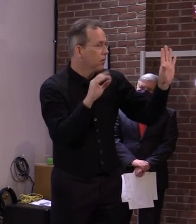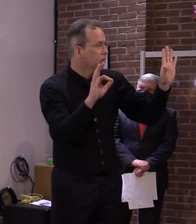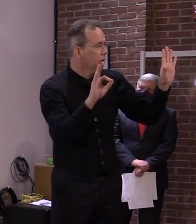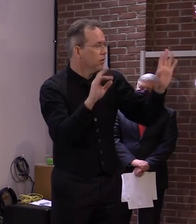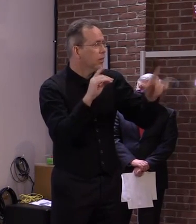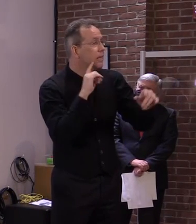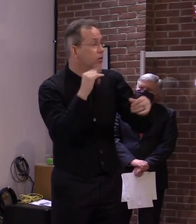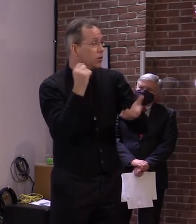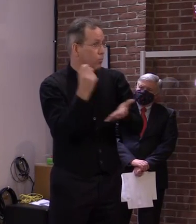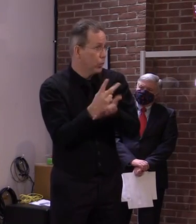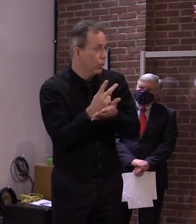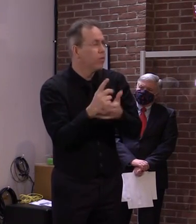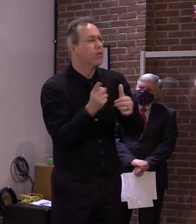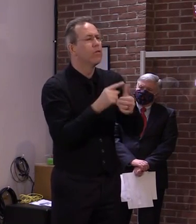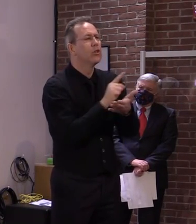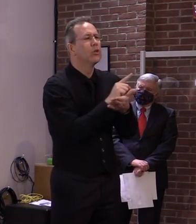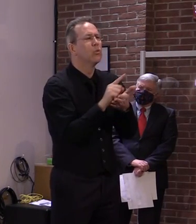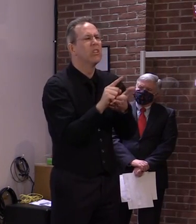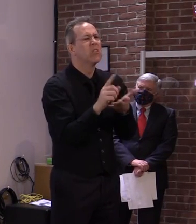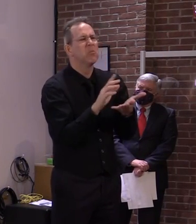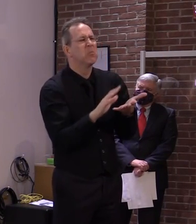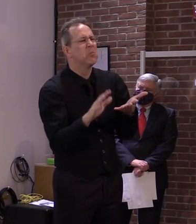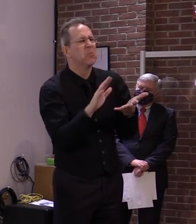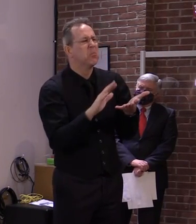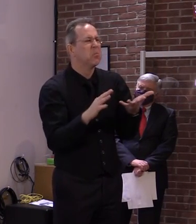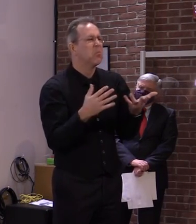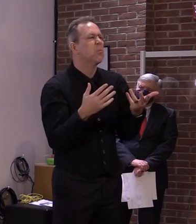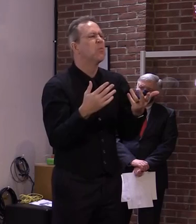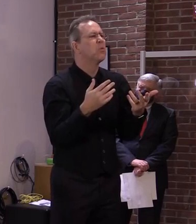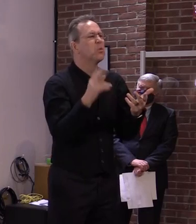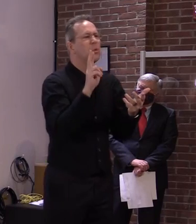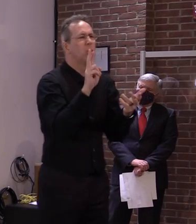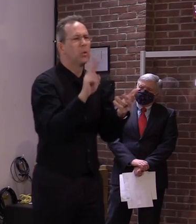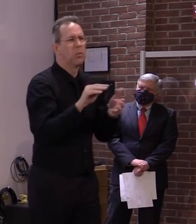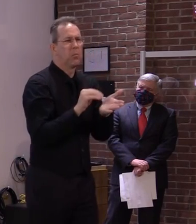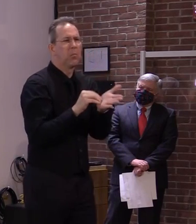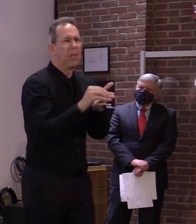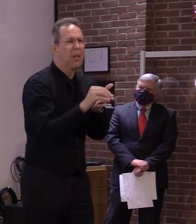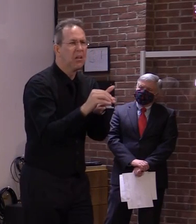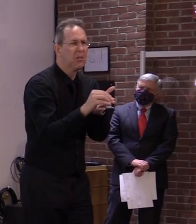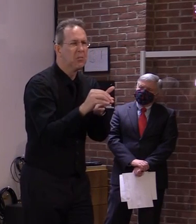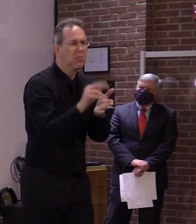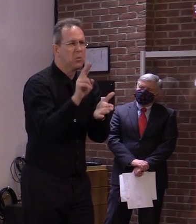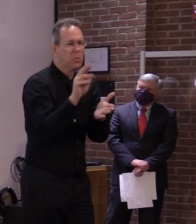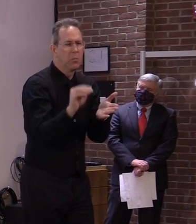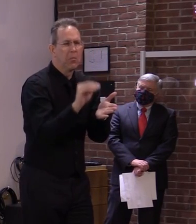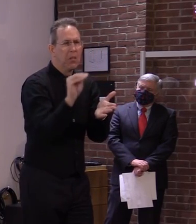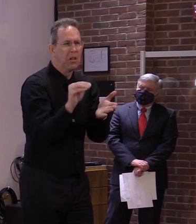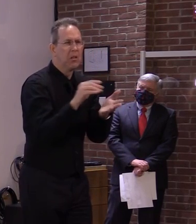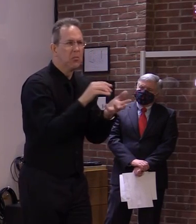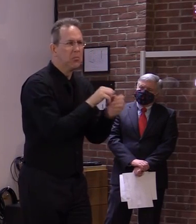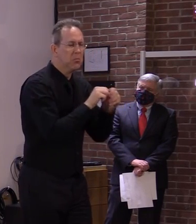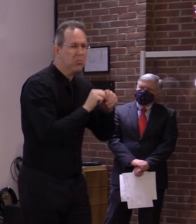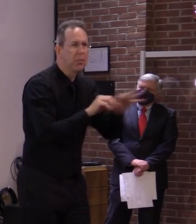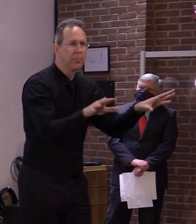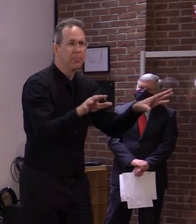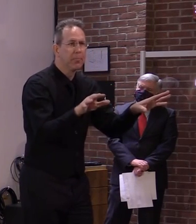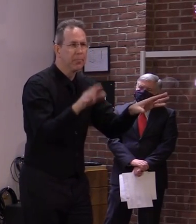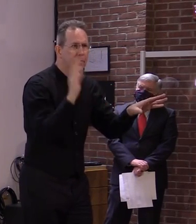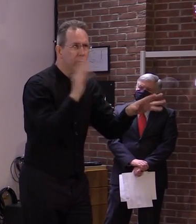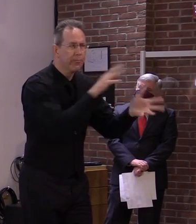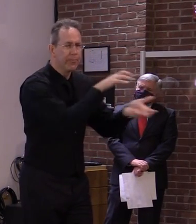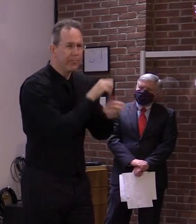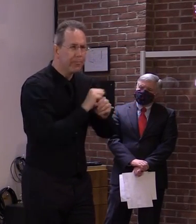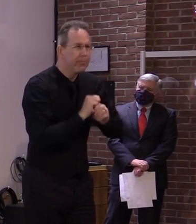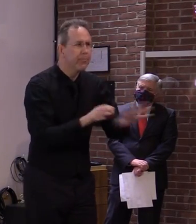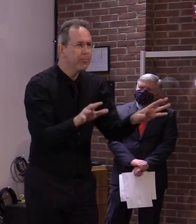could expect about 2 million doses to be distributed, which will be split with the same per capita